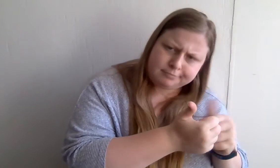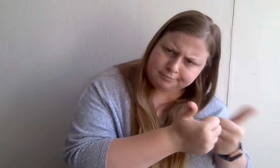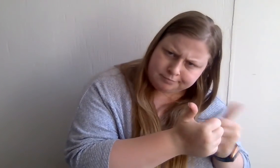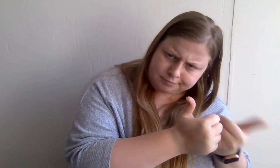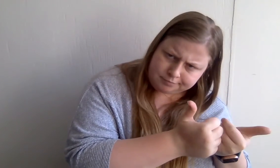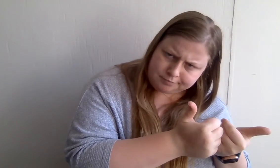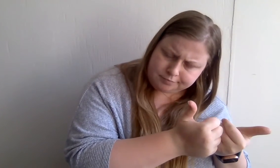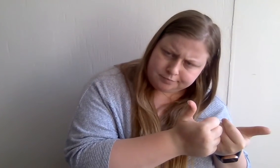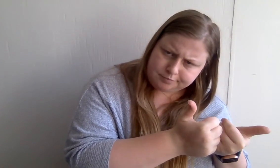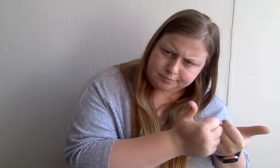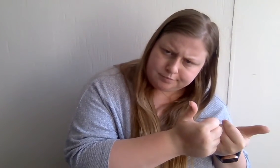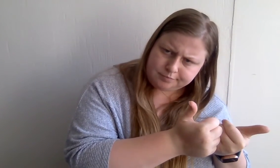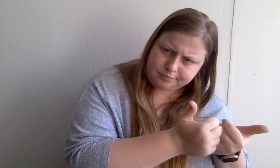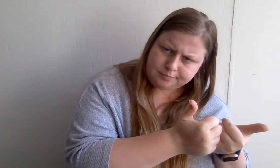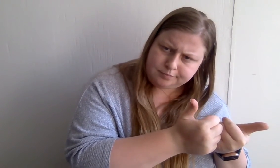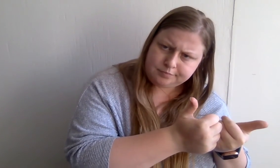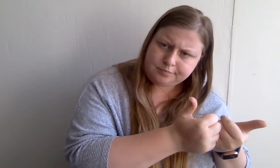How would you recast?